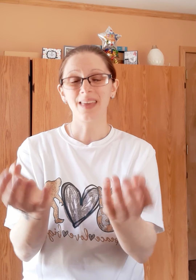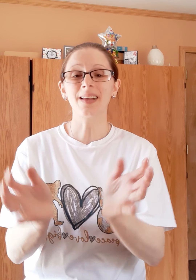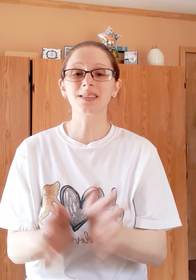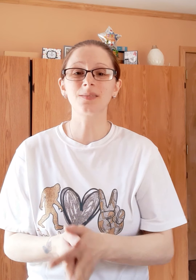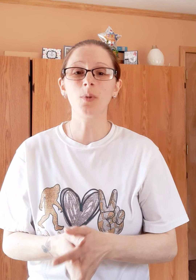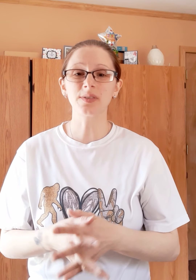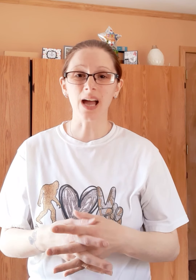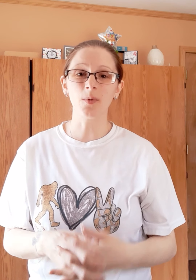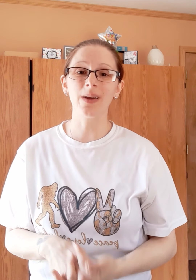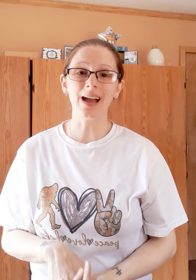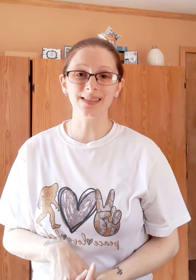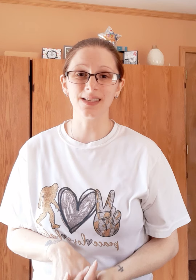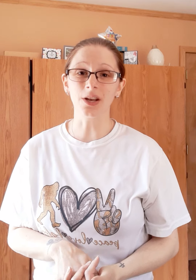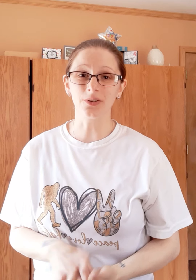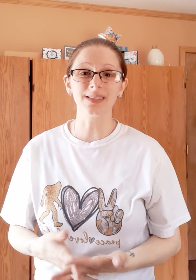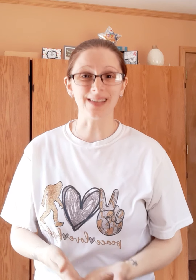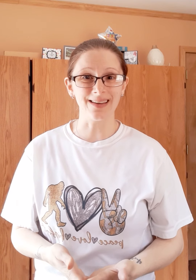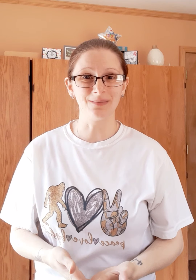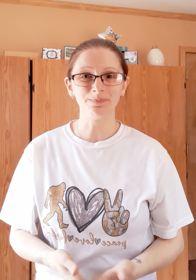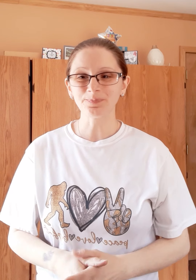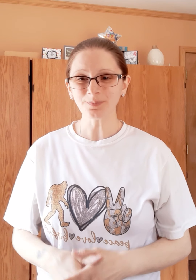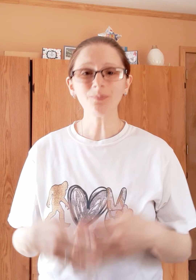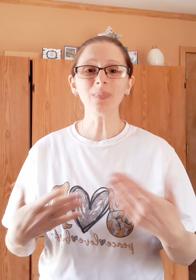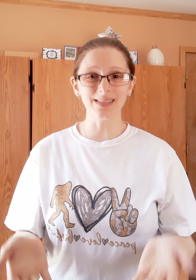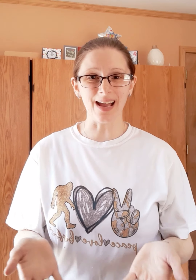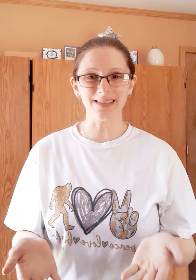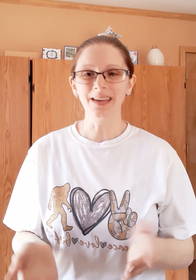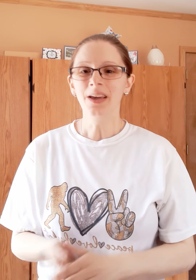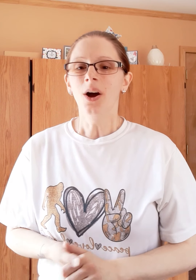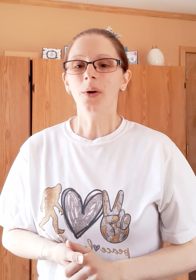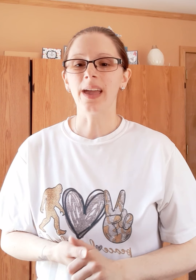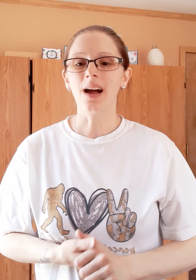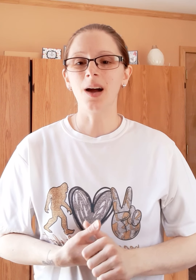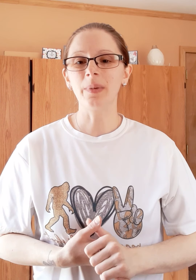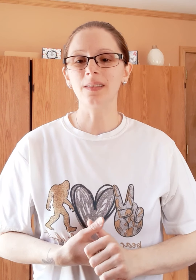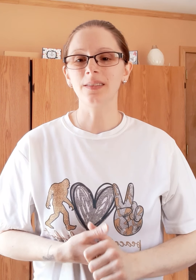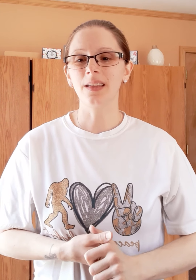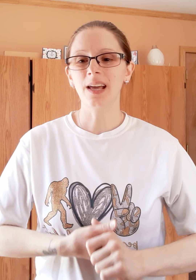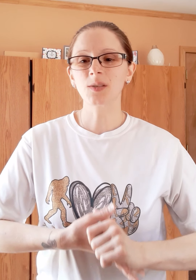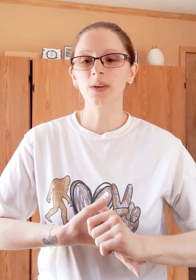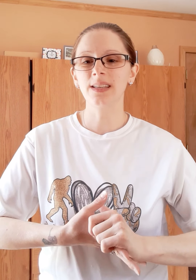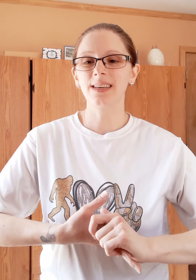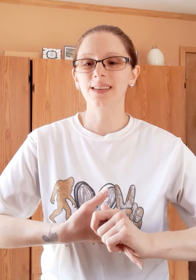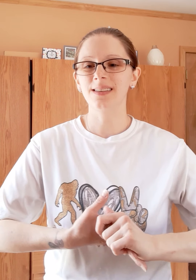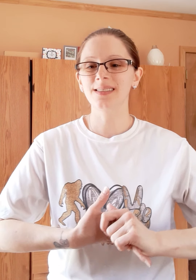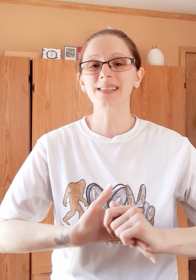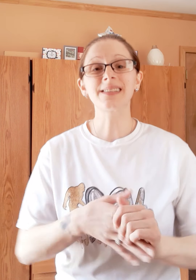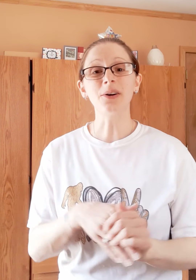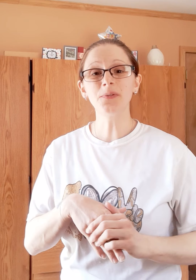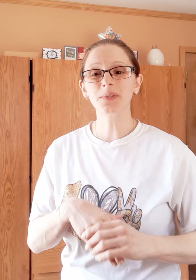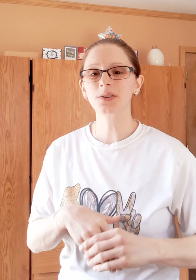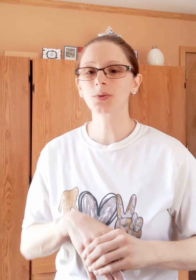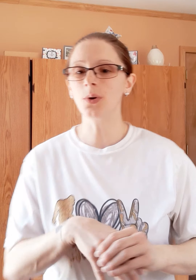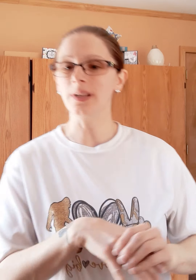That's the most common way I see gentleness signed. Okay, the next one is self-control, I